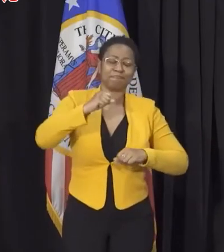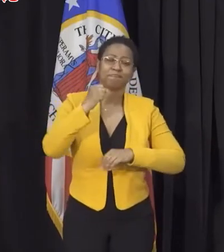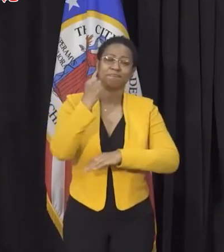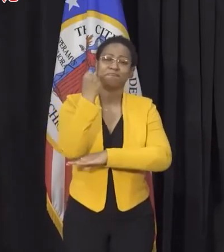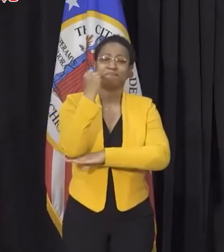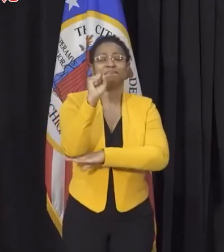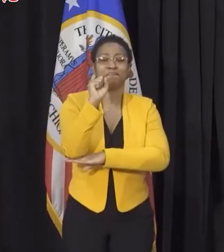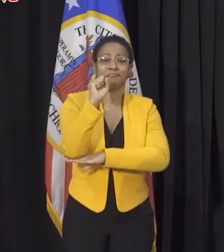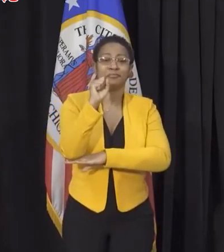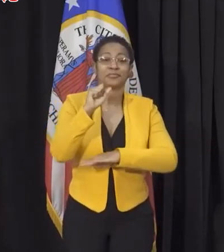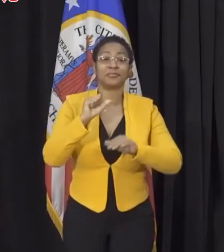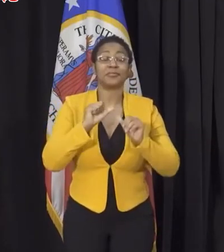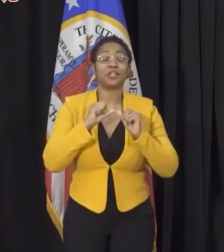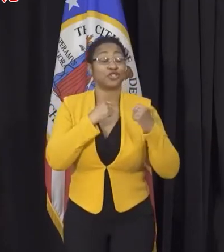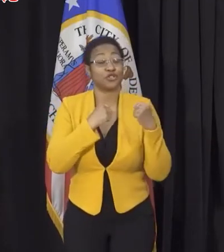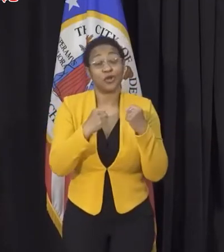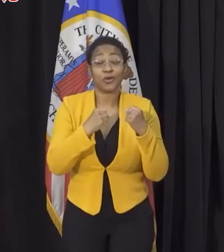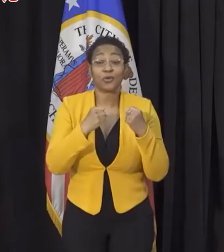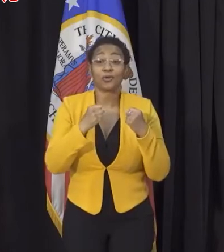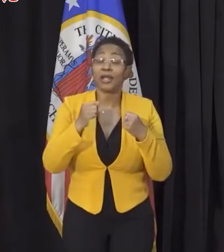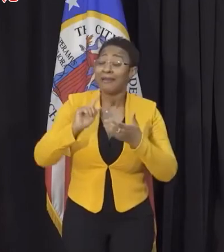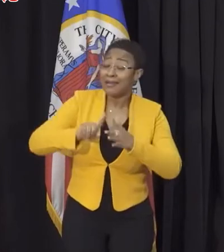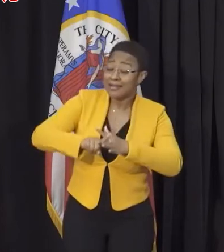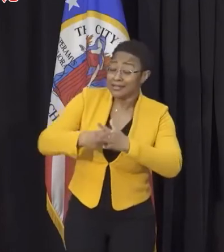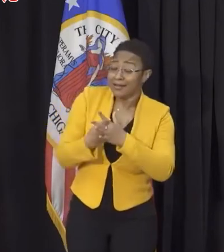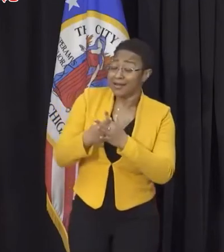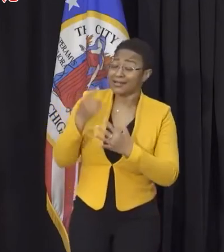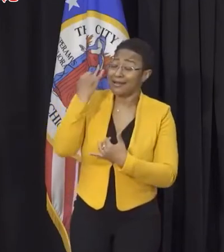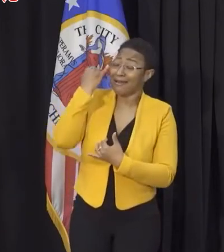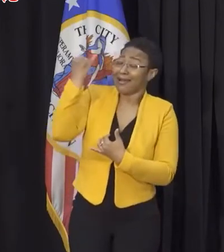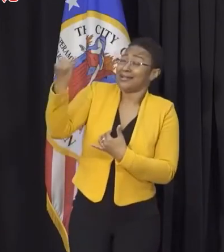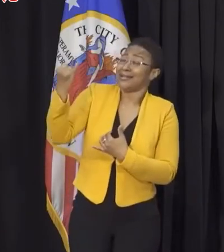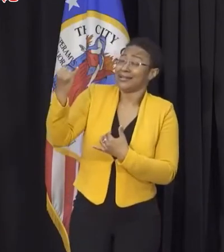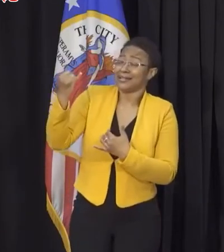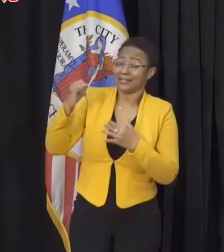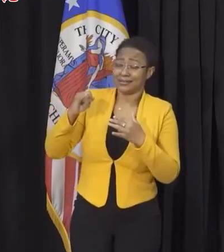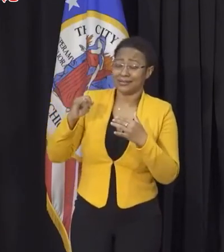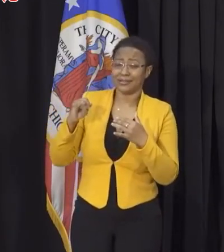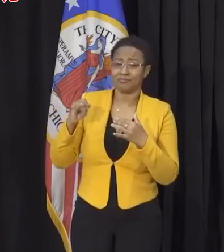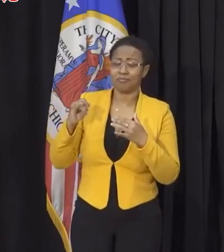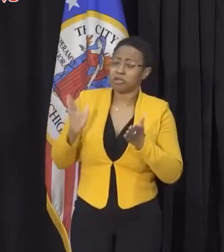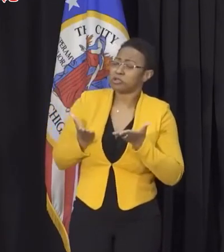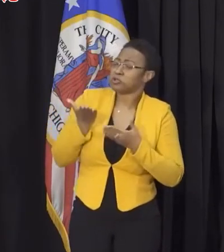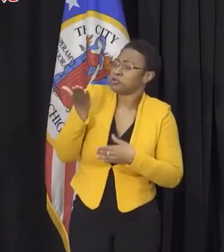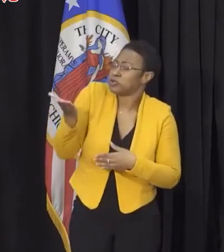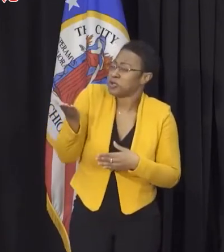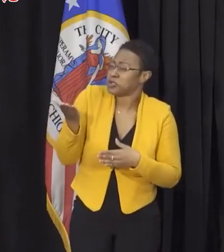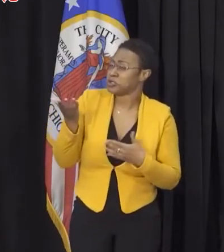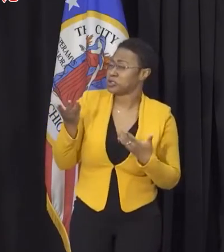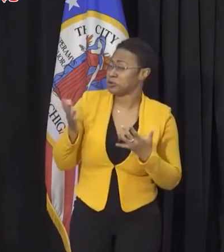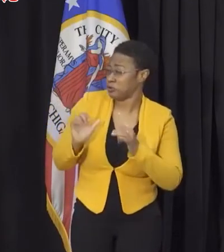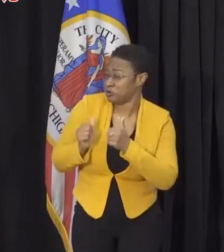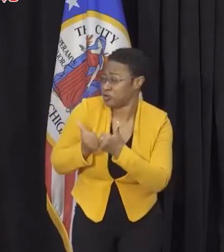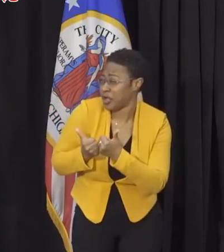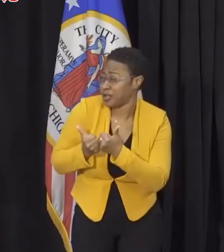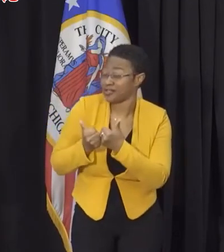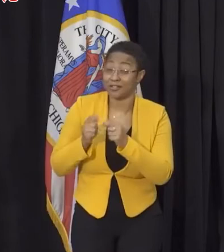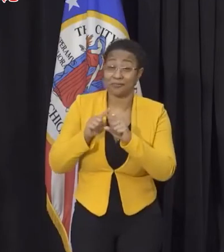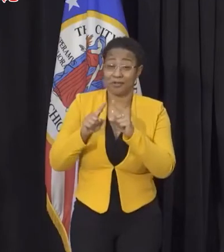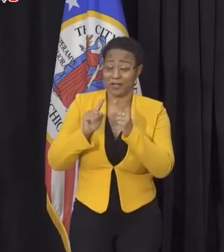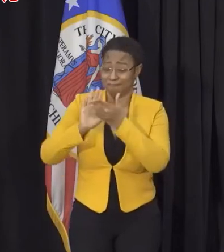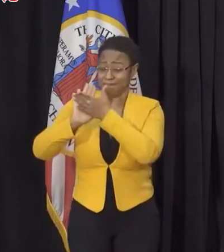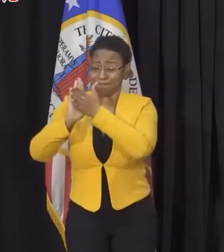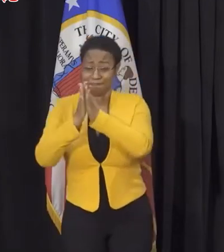hard to believe that what started off as an idea, a suggestion, a challenge even, has now evolved into this